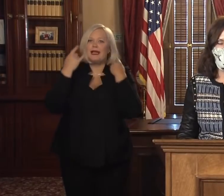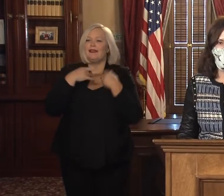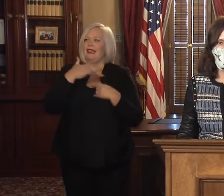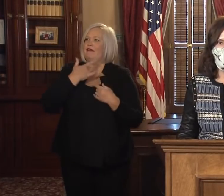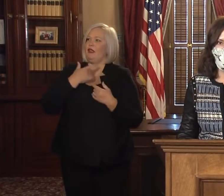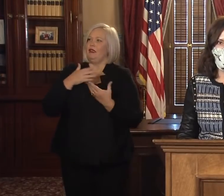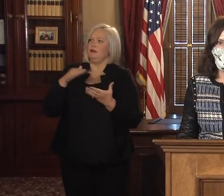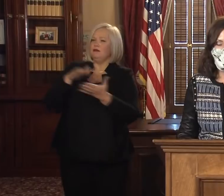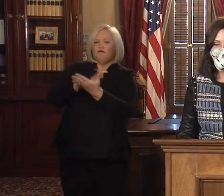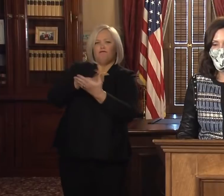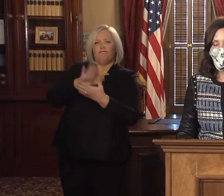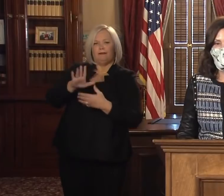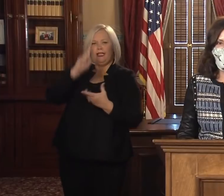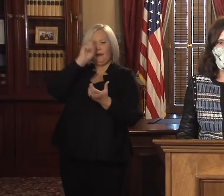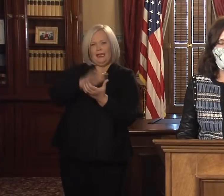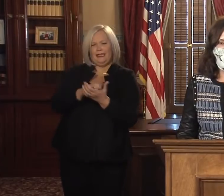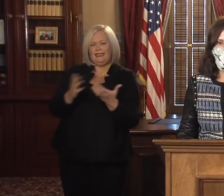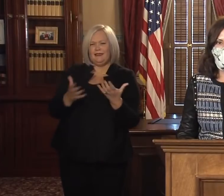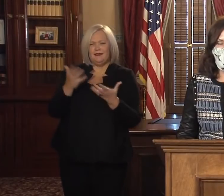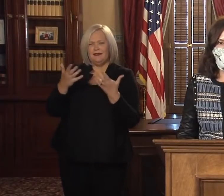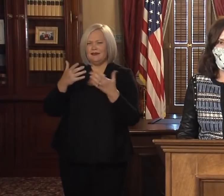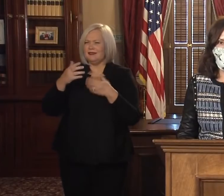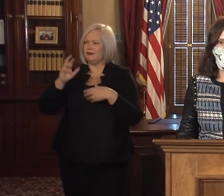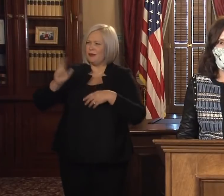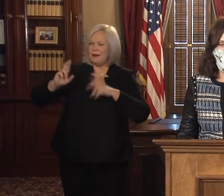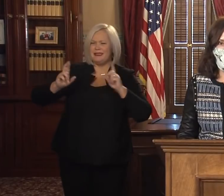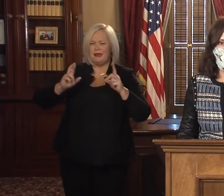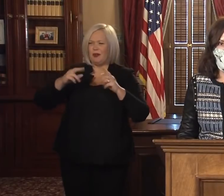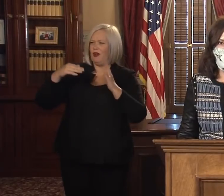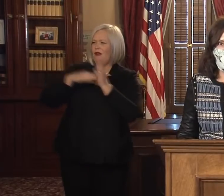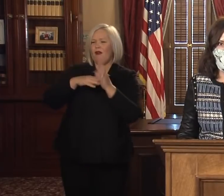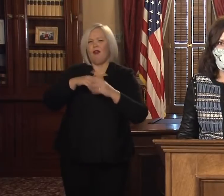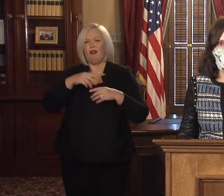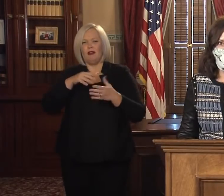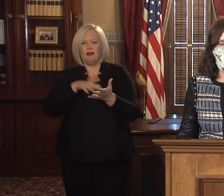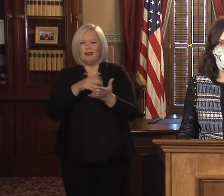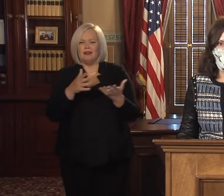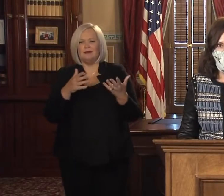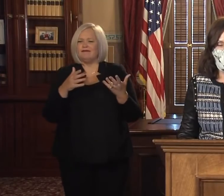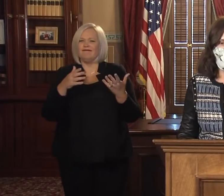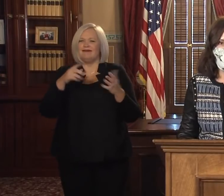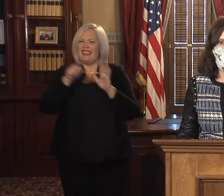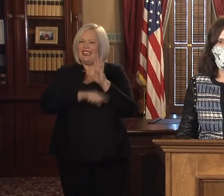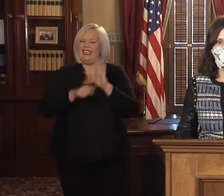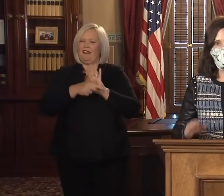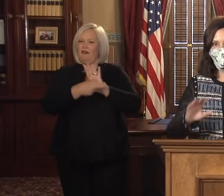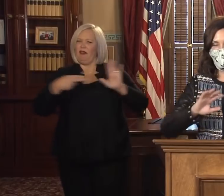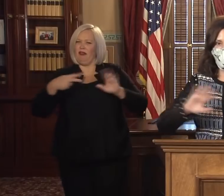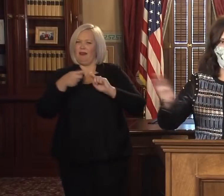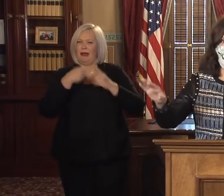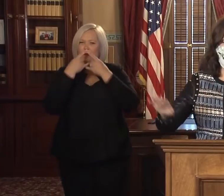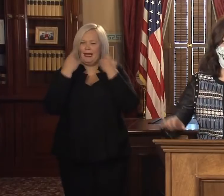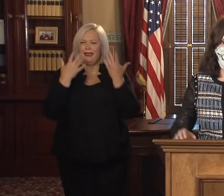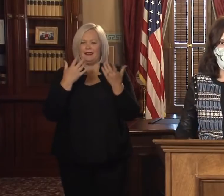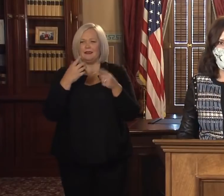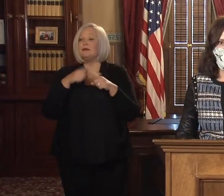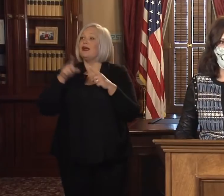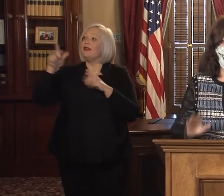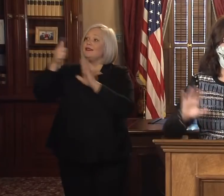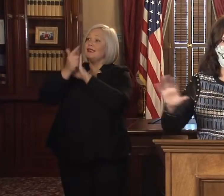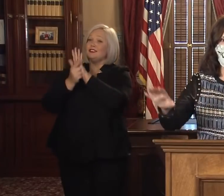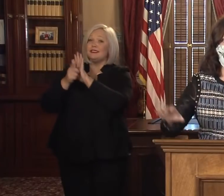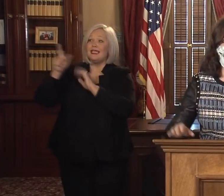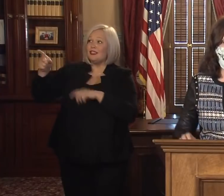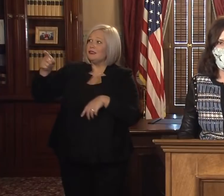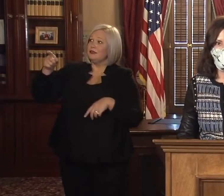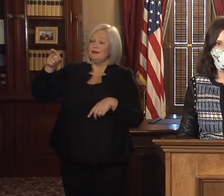bipartisan support on this front. You know, the legislature, I'd love it if they would pass a law. That's their job is to legislate. They